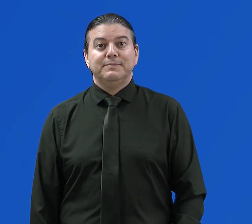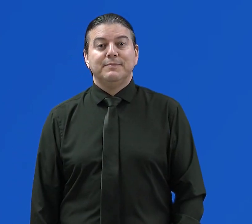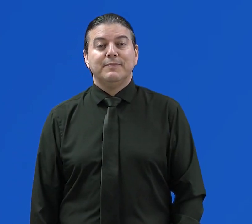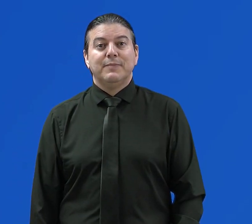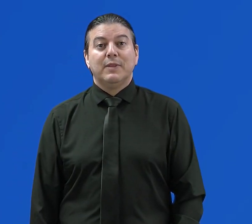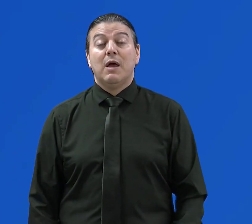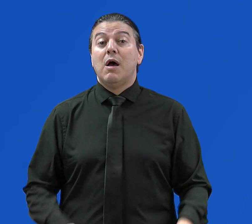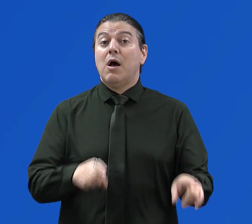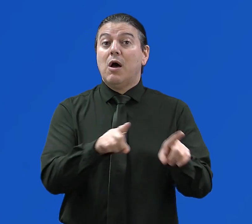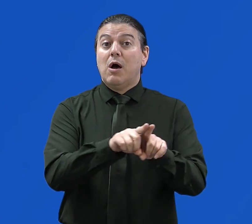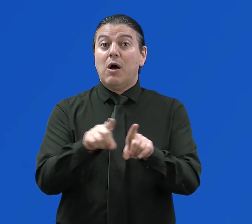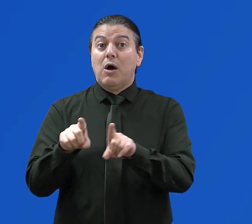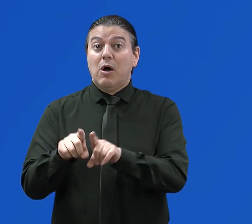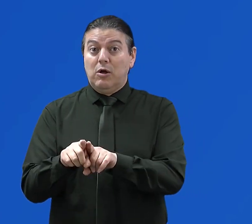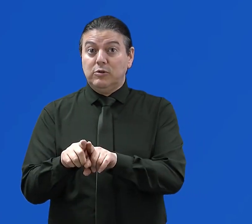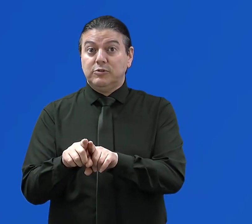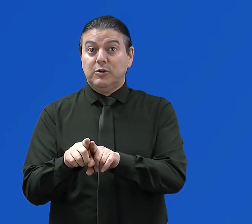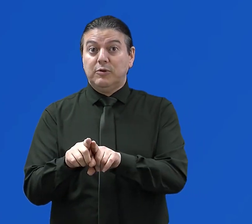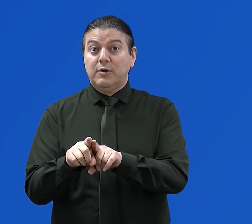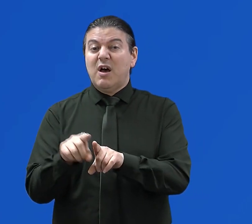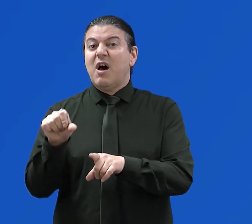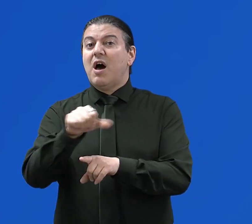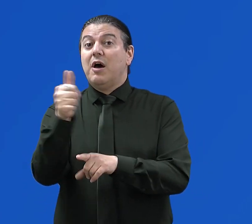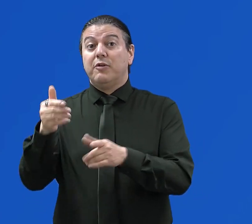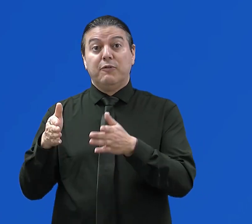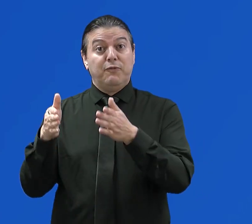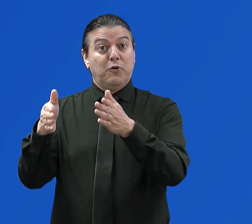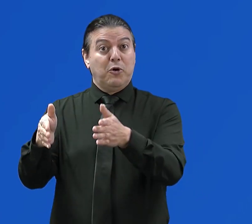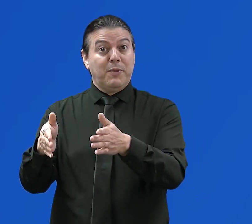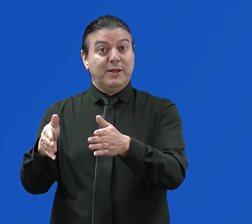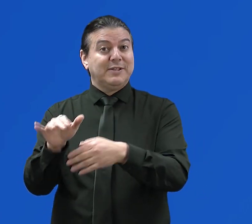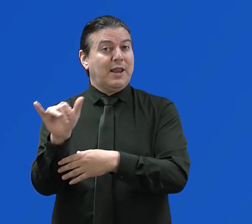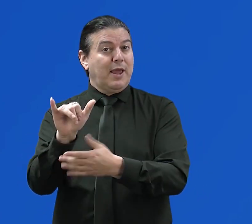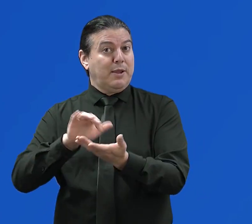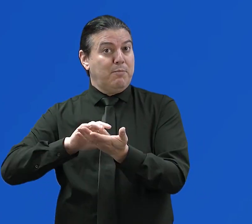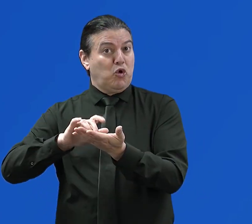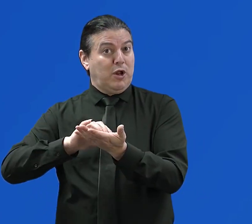There are also resources in other formats, like Braille.